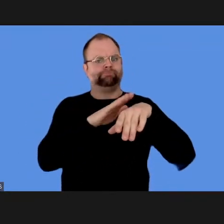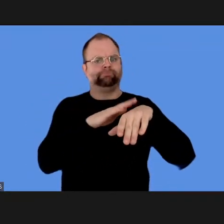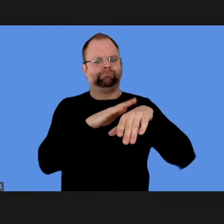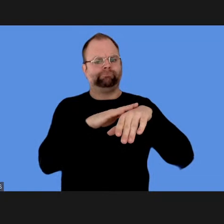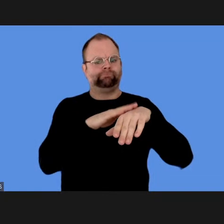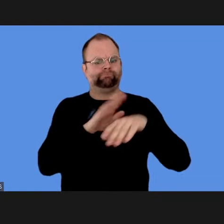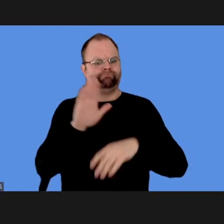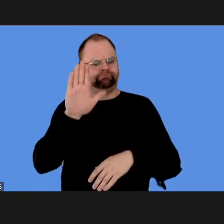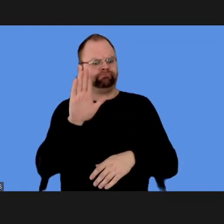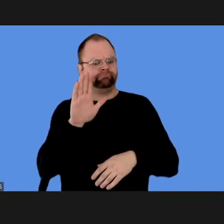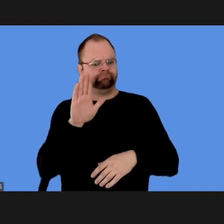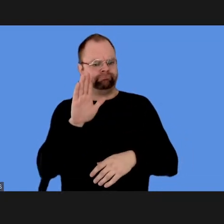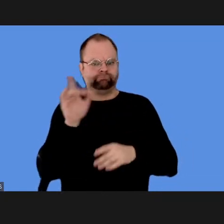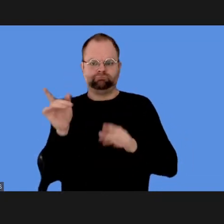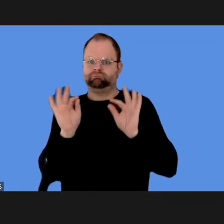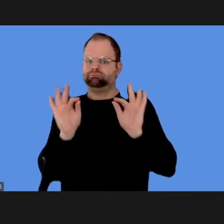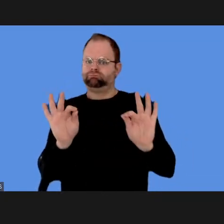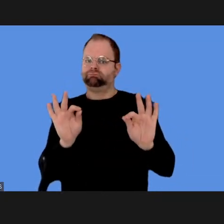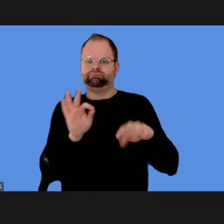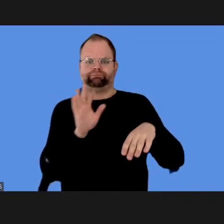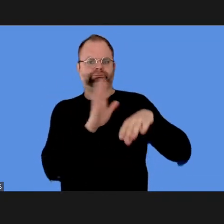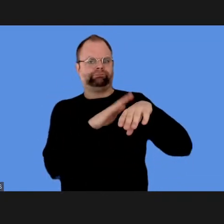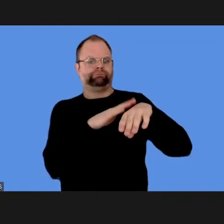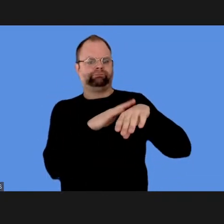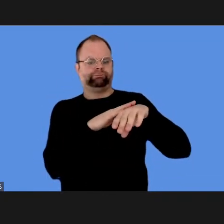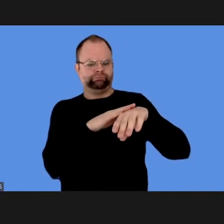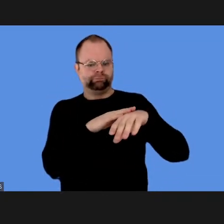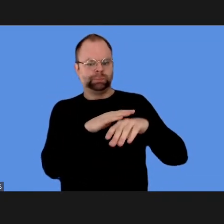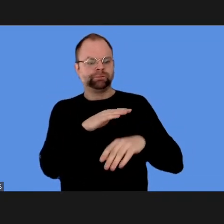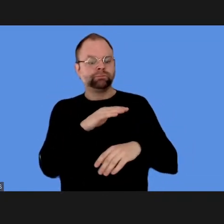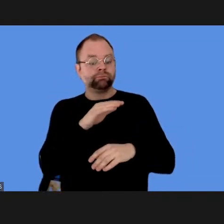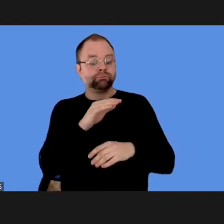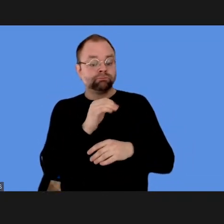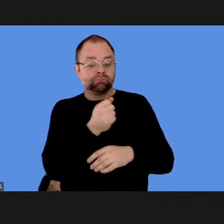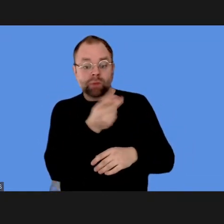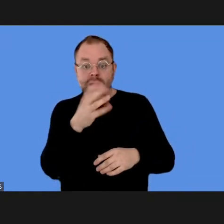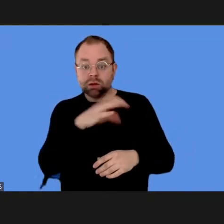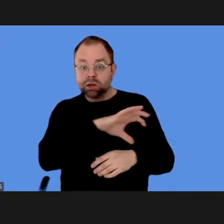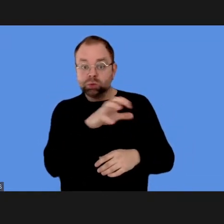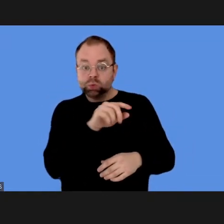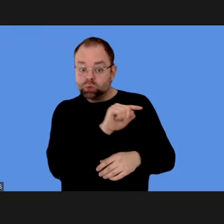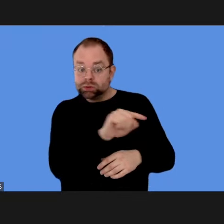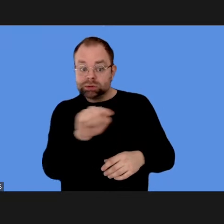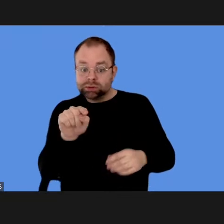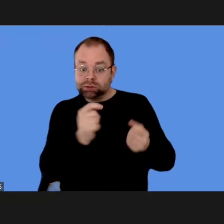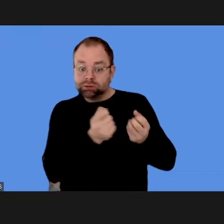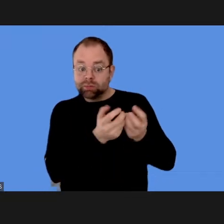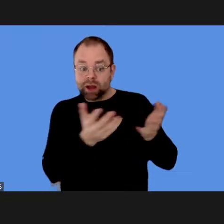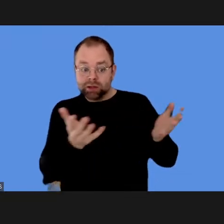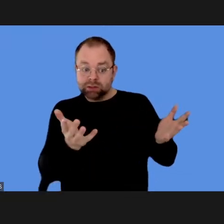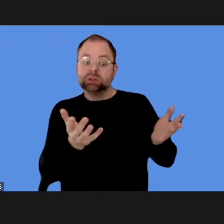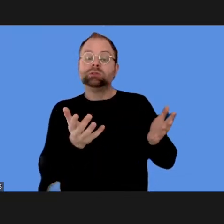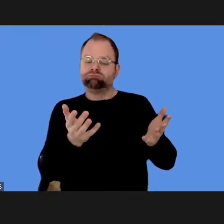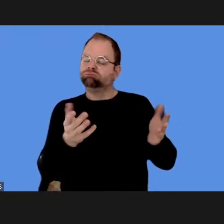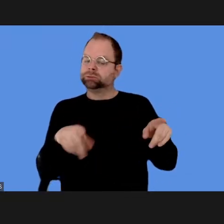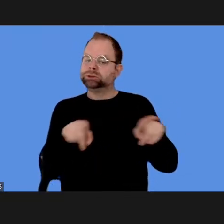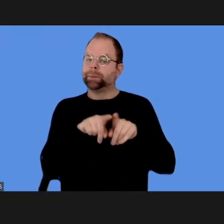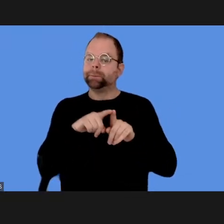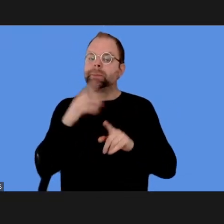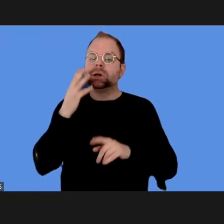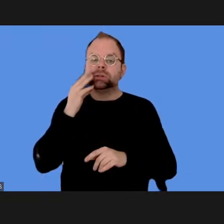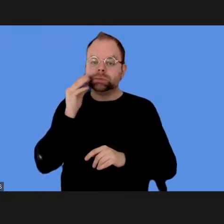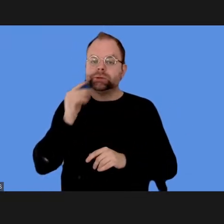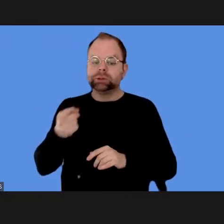of, the challenges would probably be, different. So in that context, of course, as I